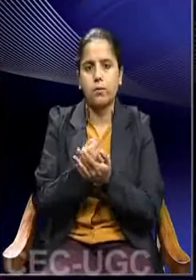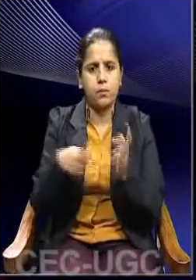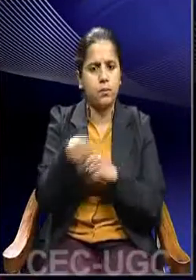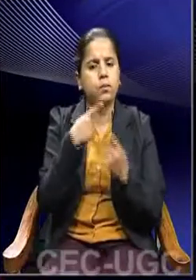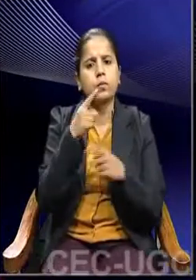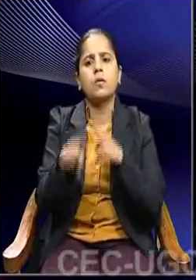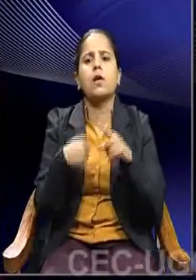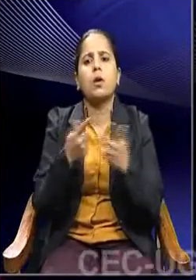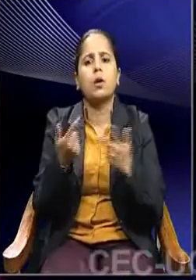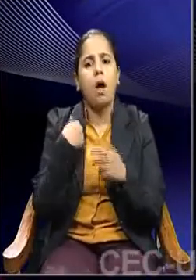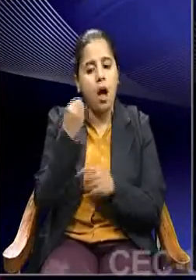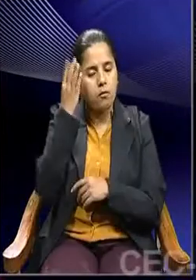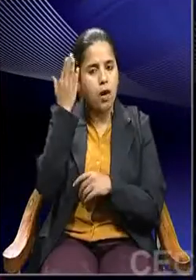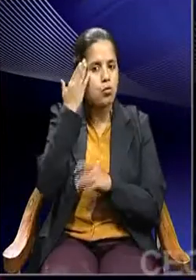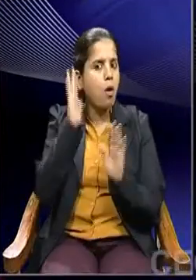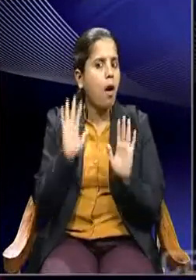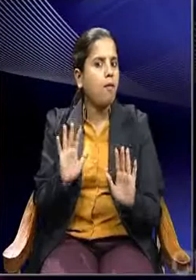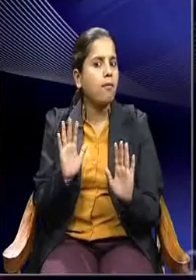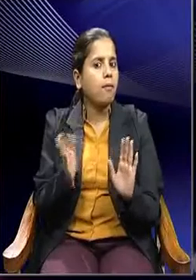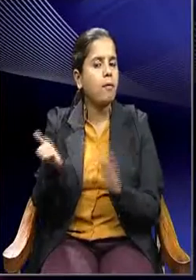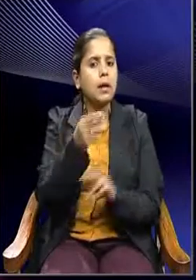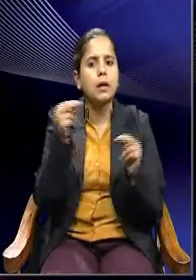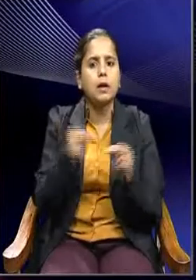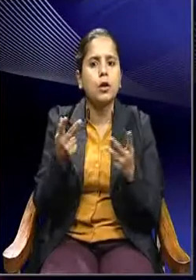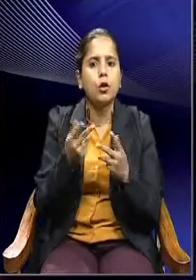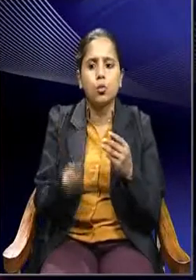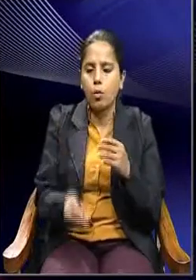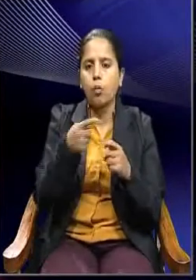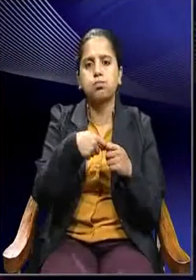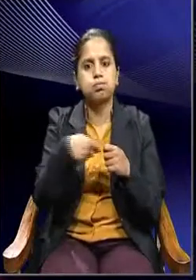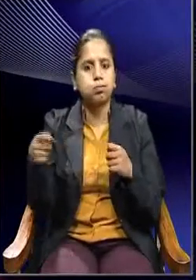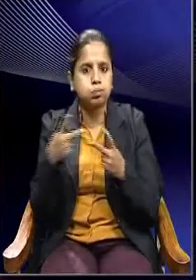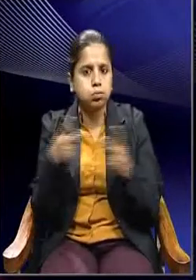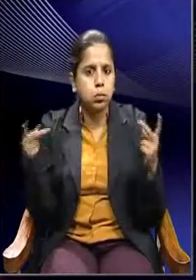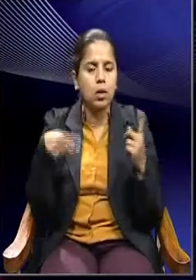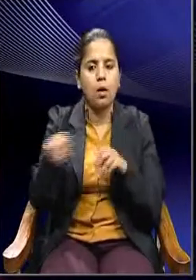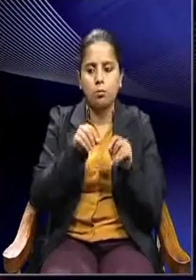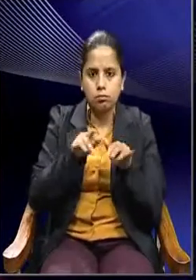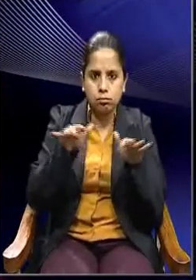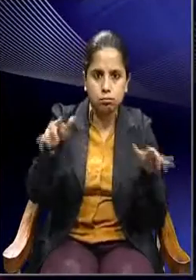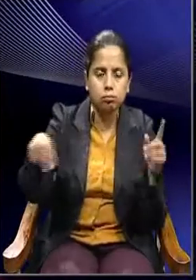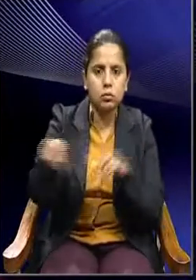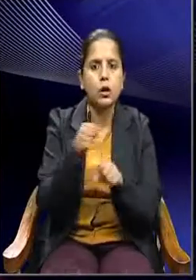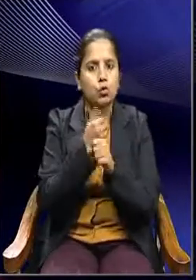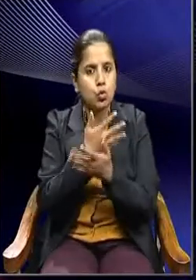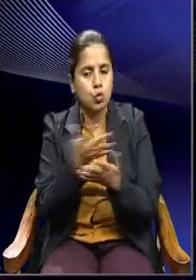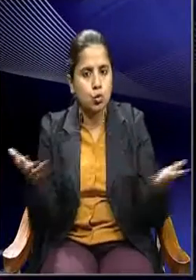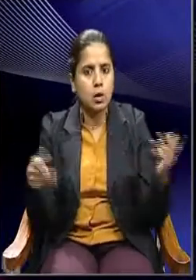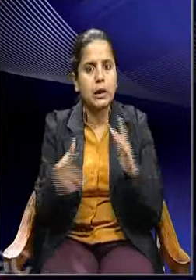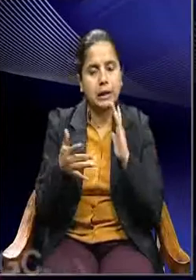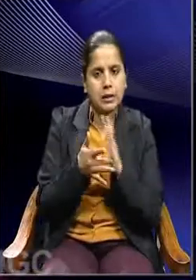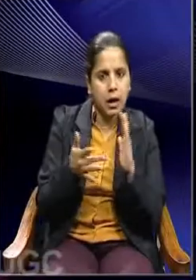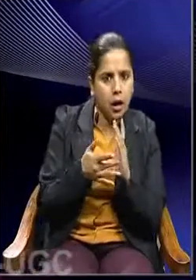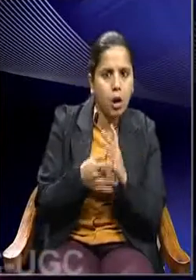talks about being aware of the need for more extensive, widespread, general, technical